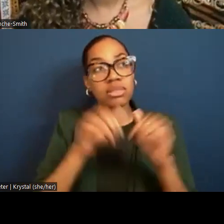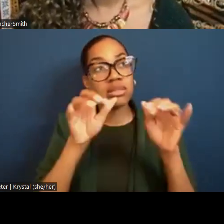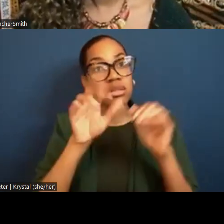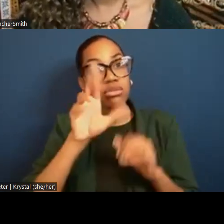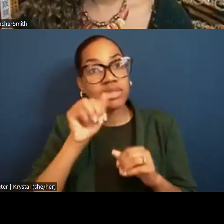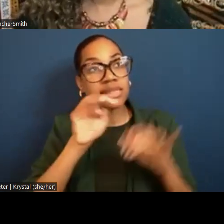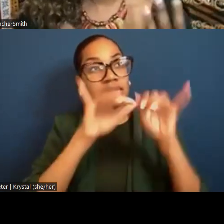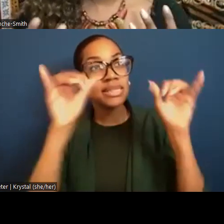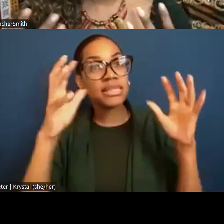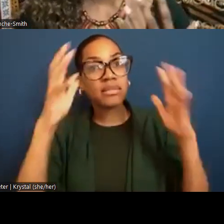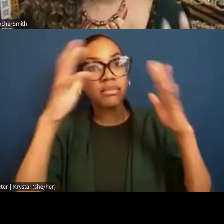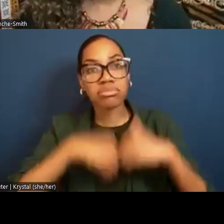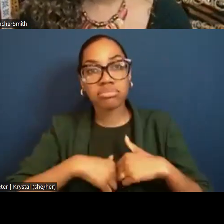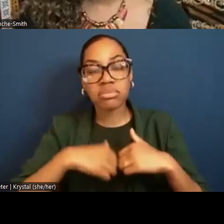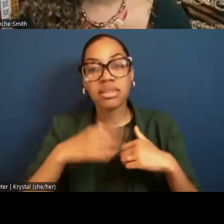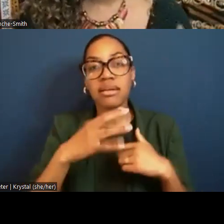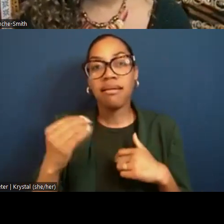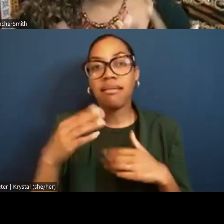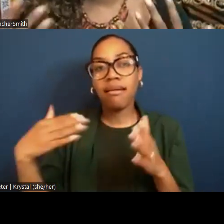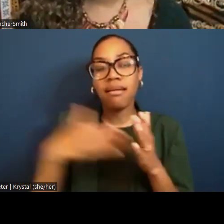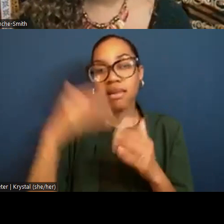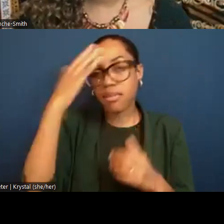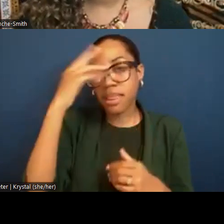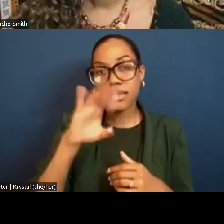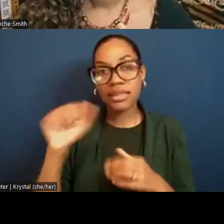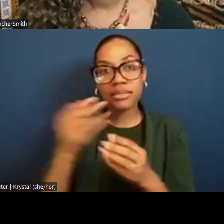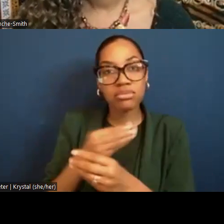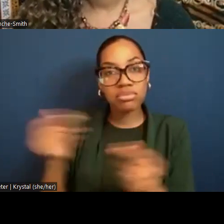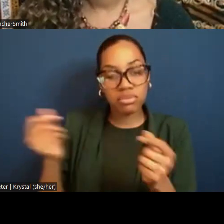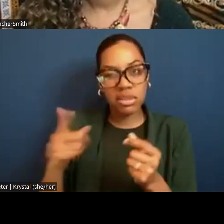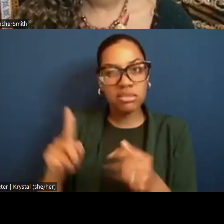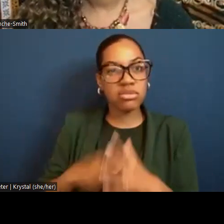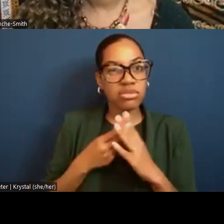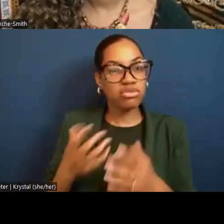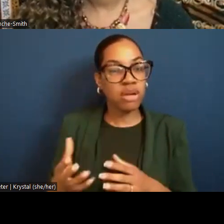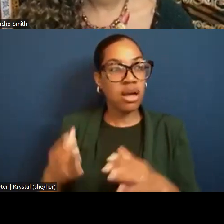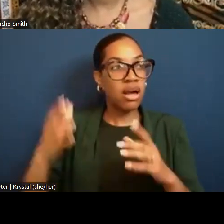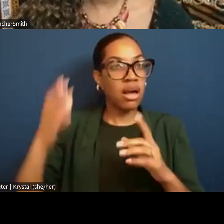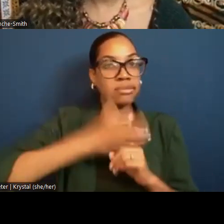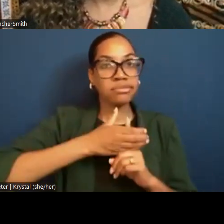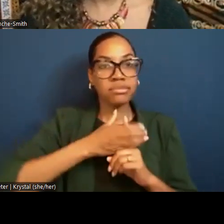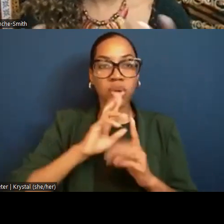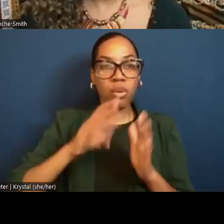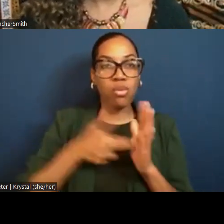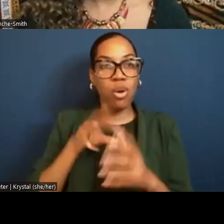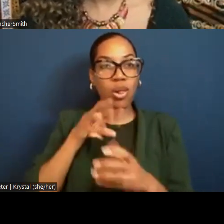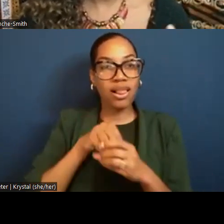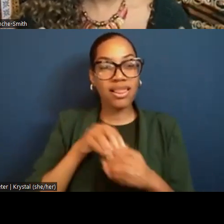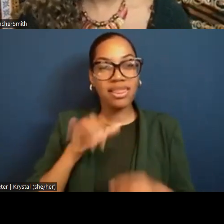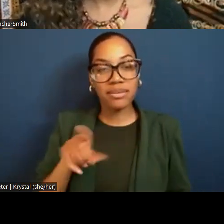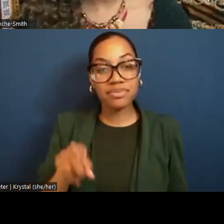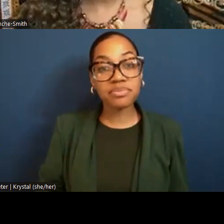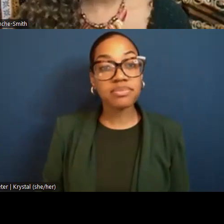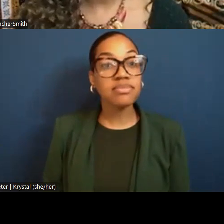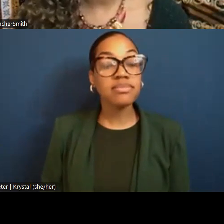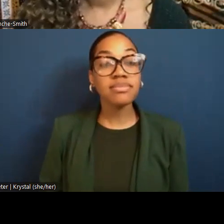So, and then for people of Black people and other identities, it also can sometimes sort of confirm and make